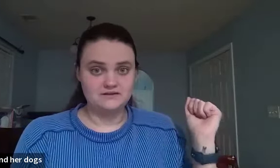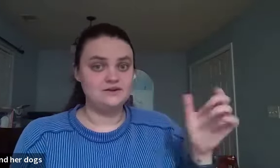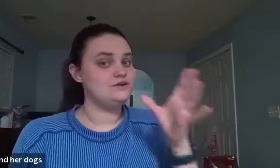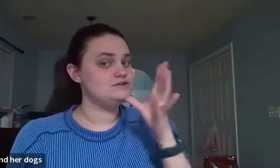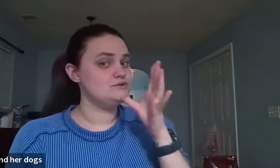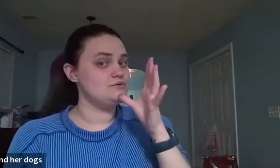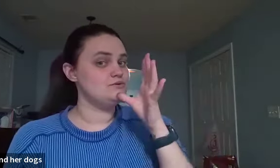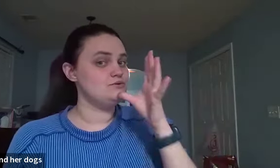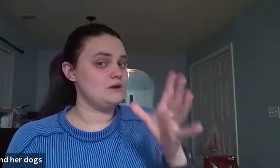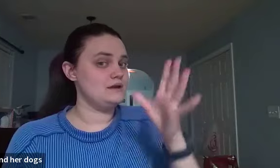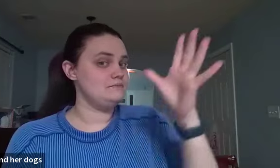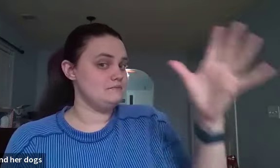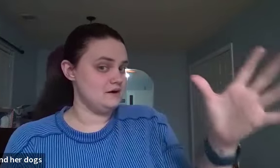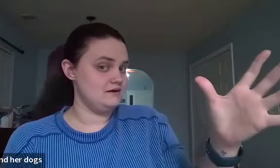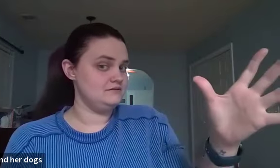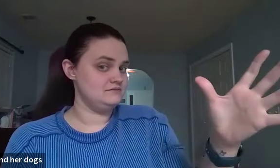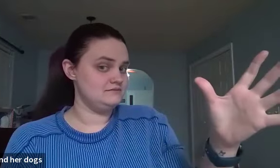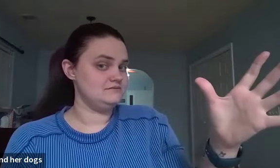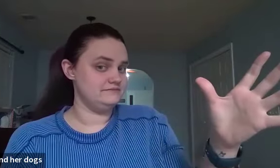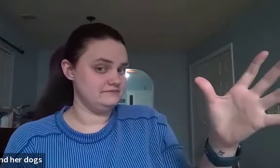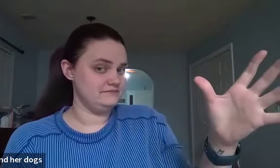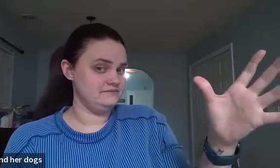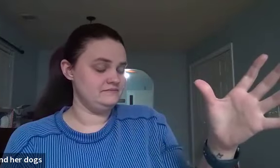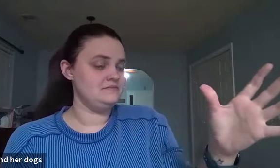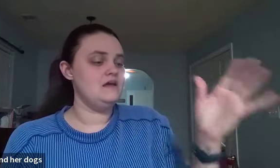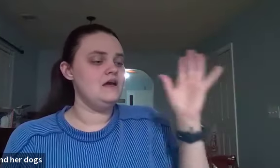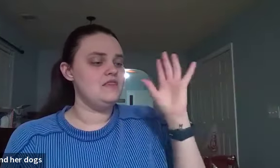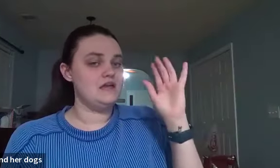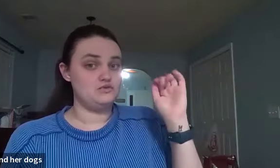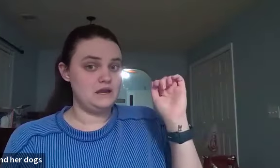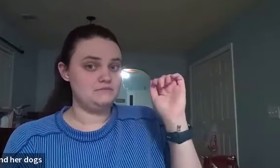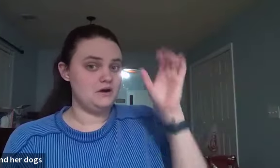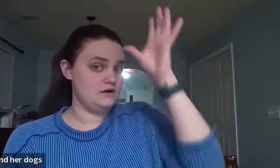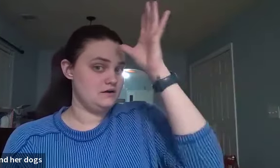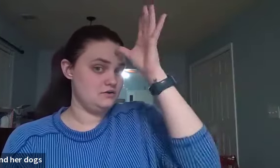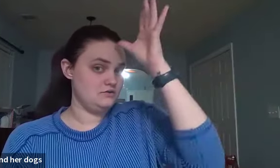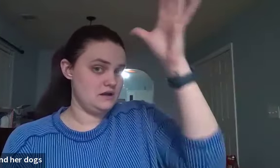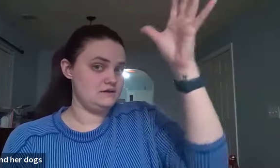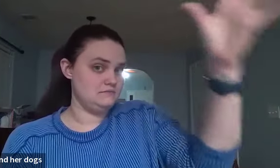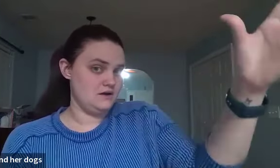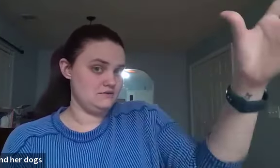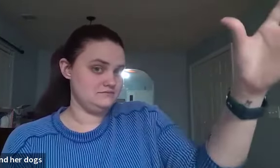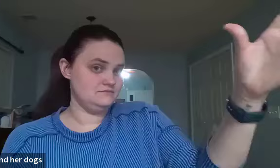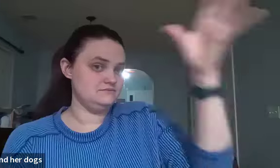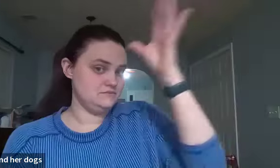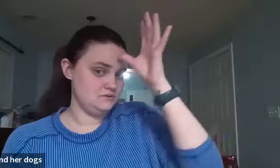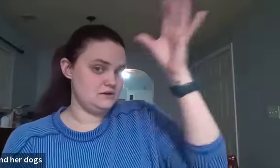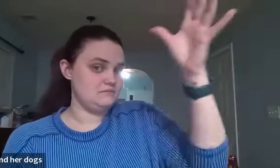grandma, so grandma. And then grandpa, grandpa,